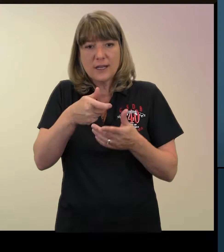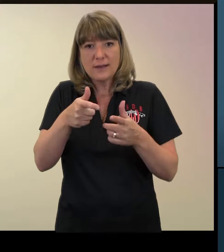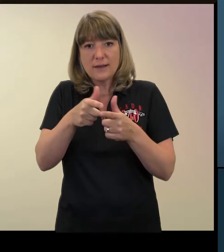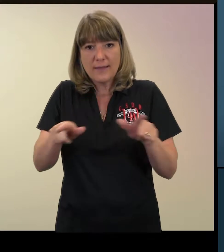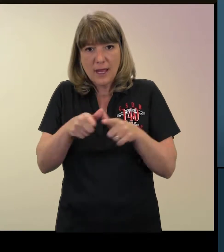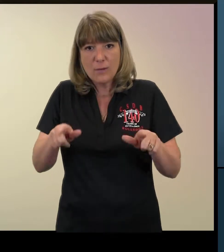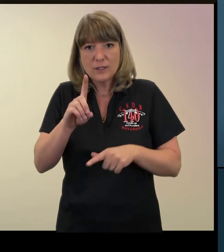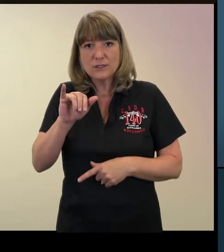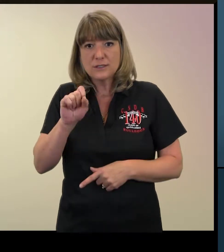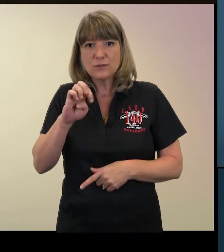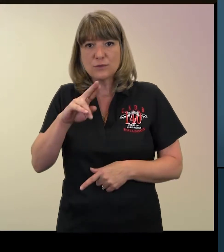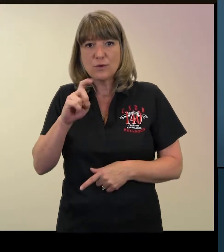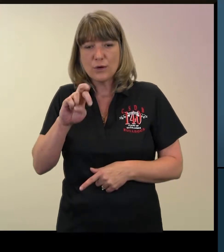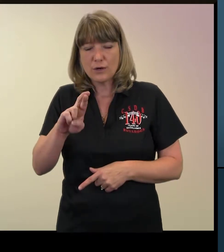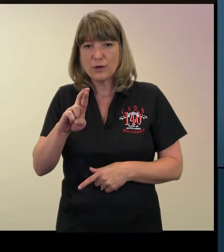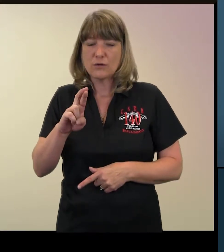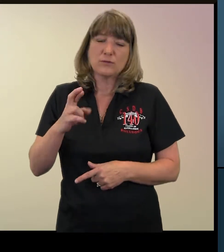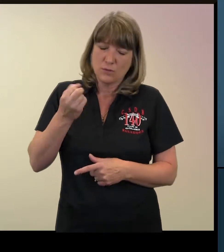or communication disorder,